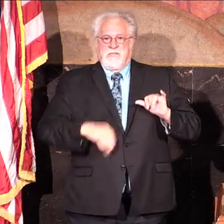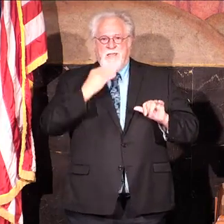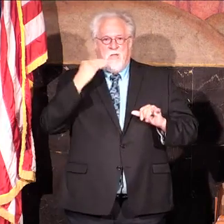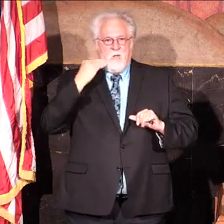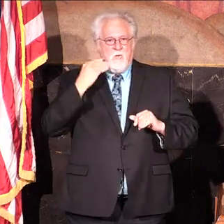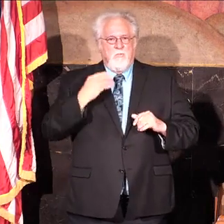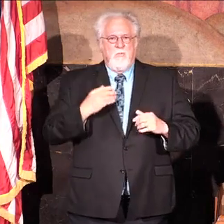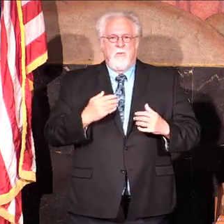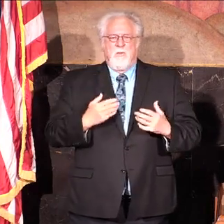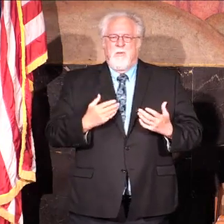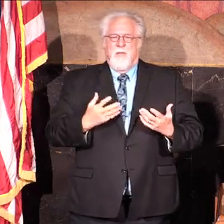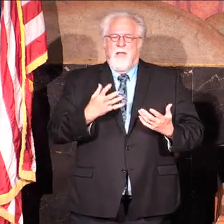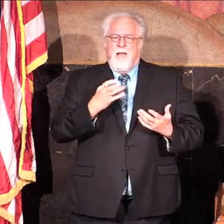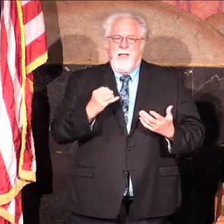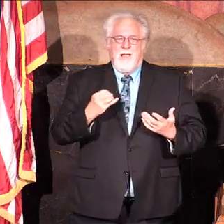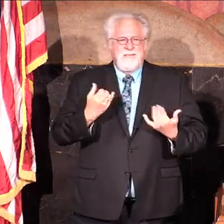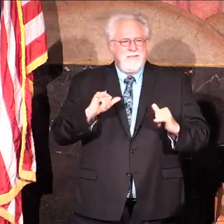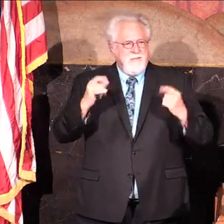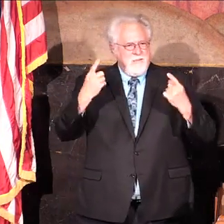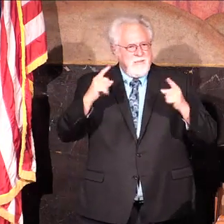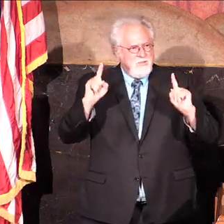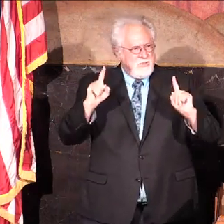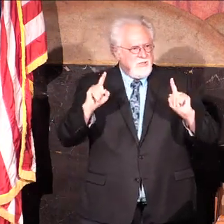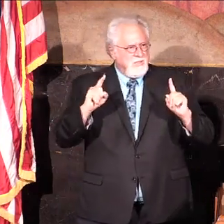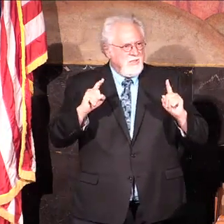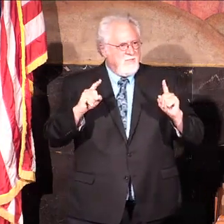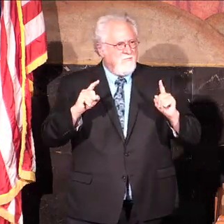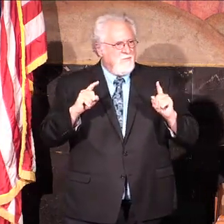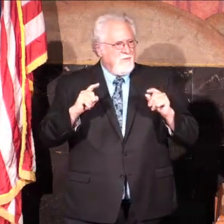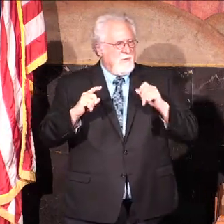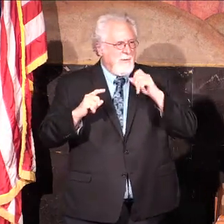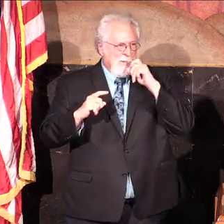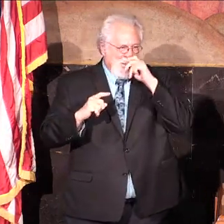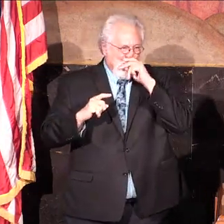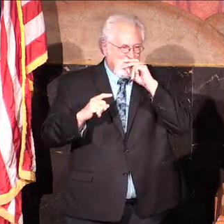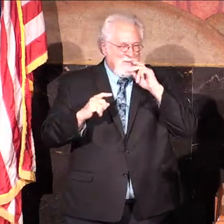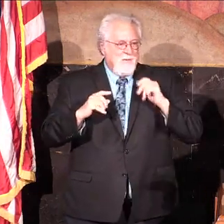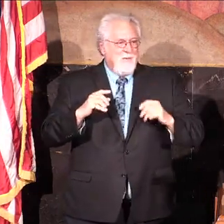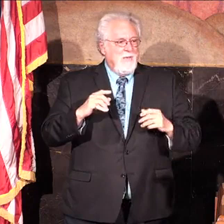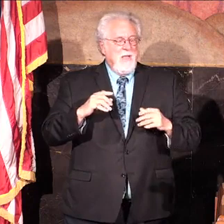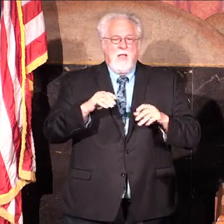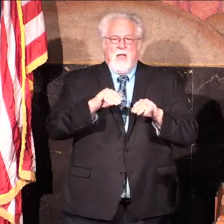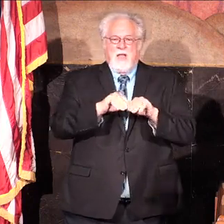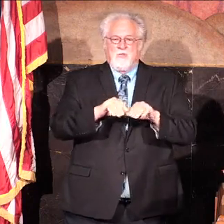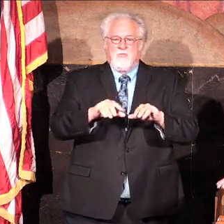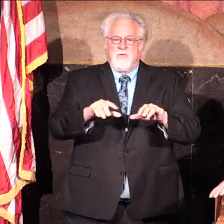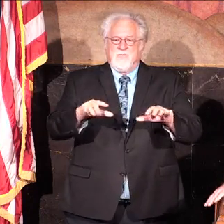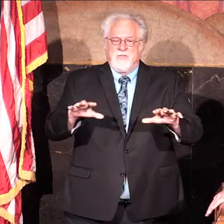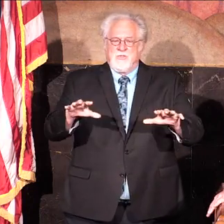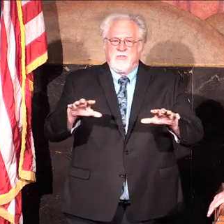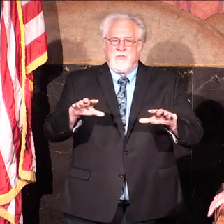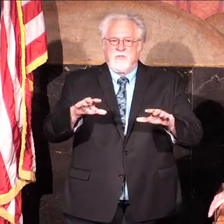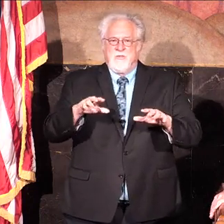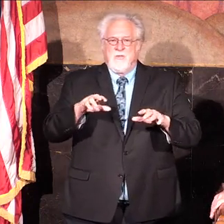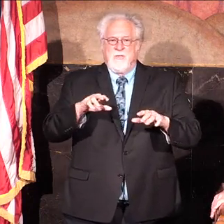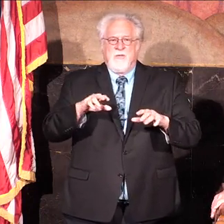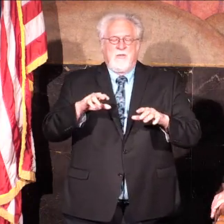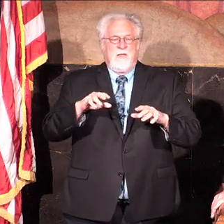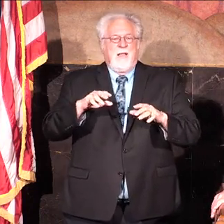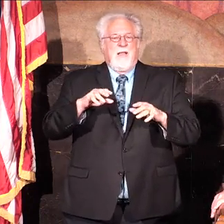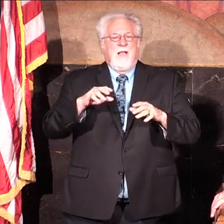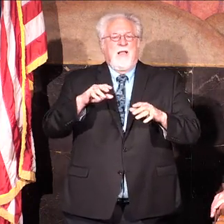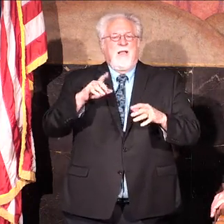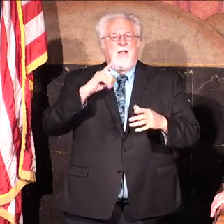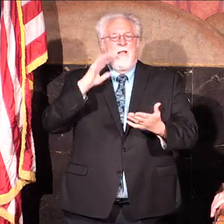home, and yet achieve a transmission rate that will have this disease on the decline. But it depends